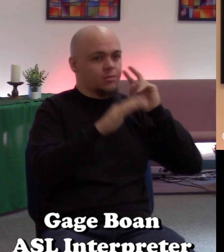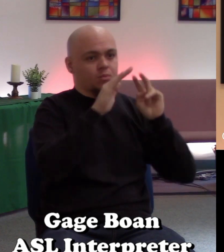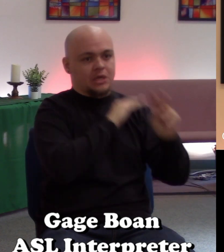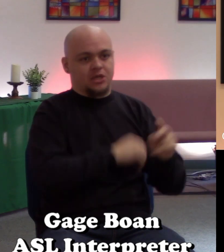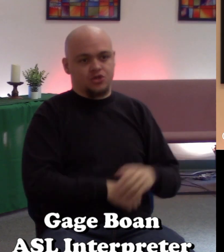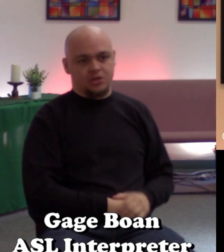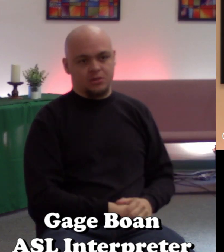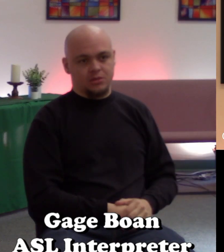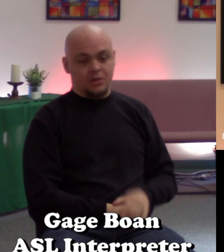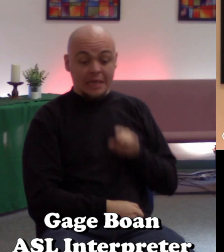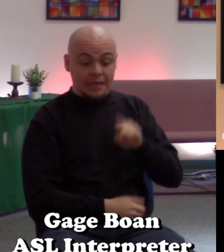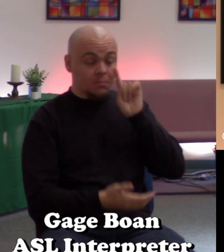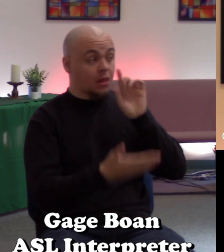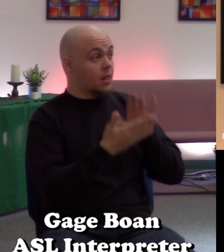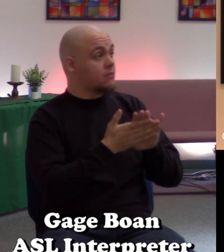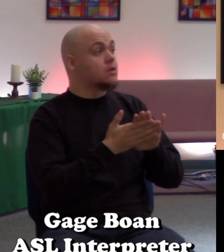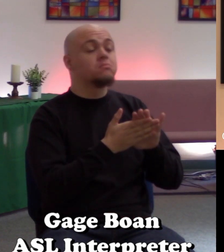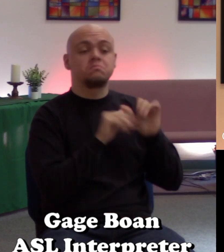it.